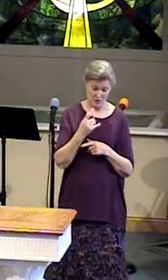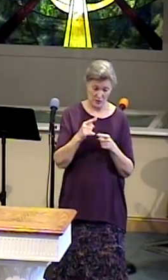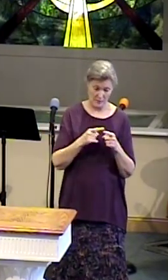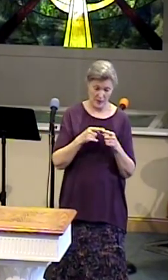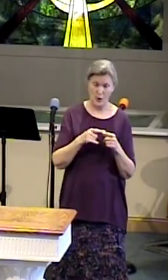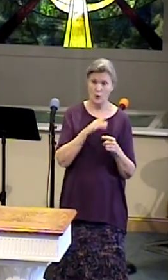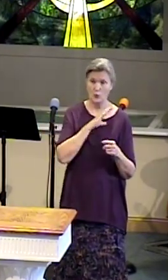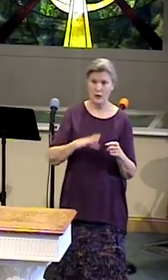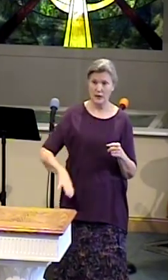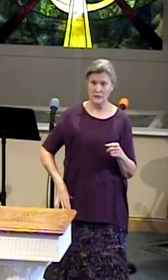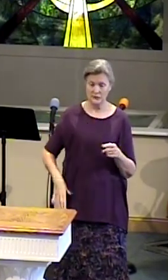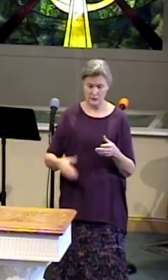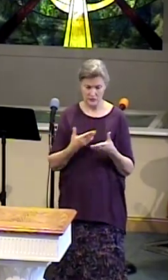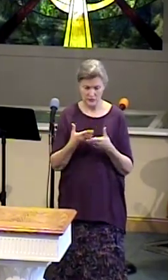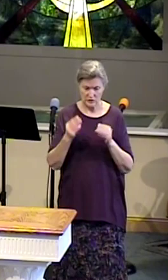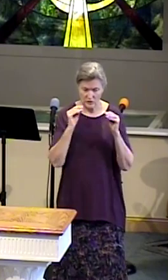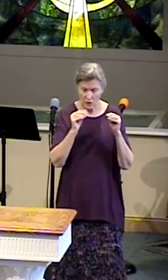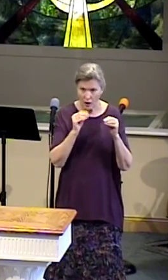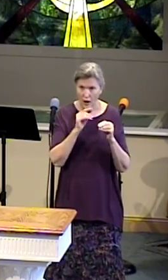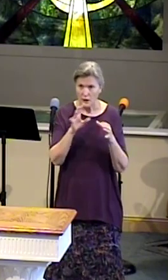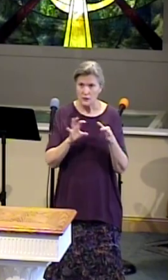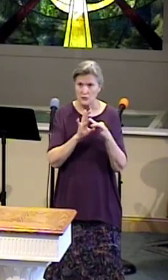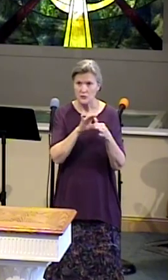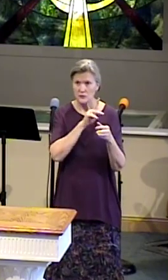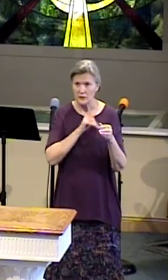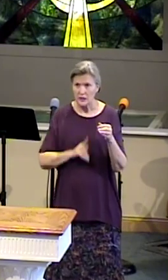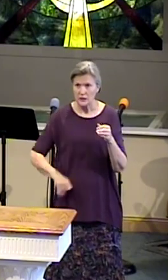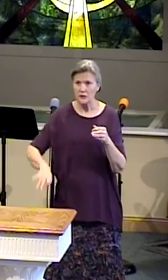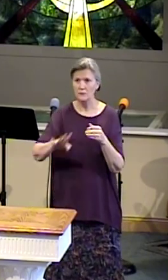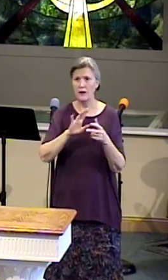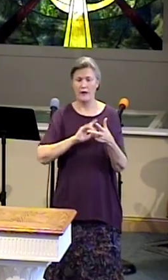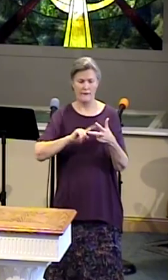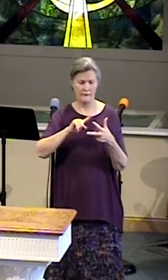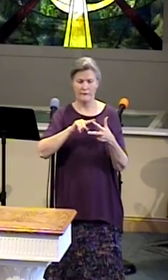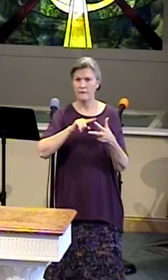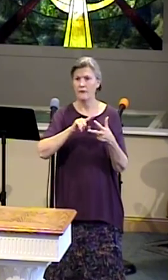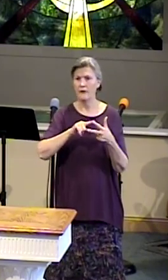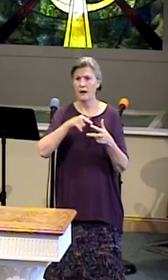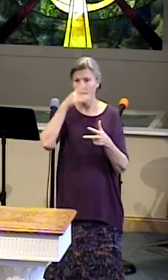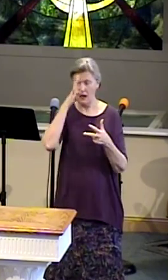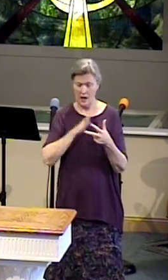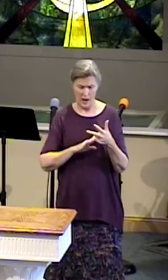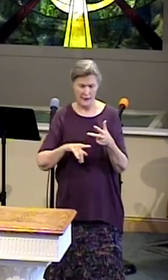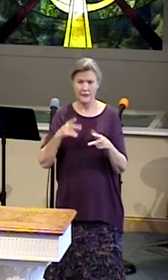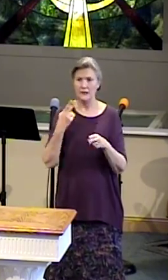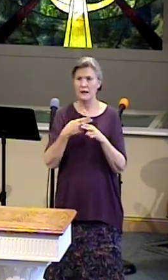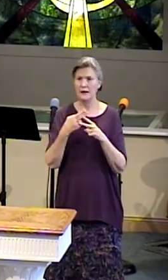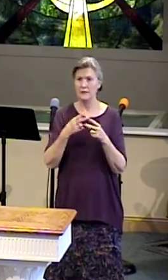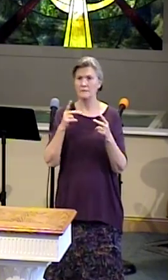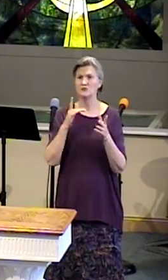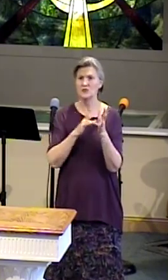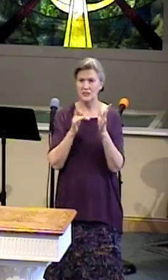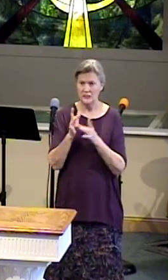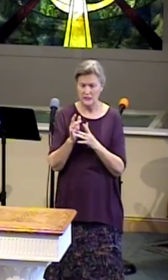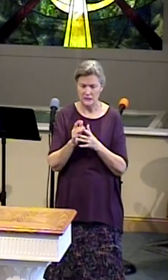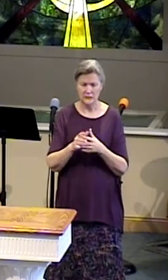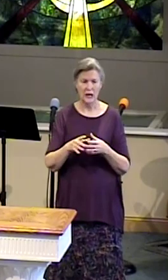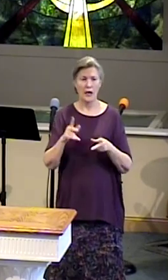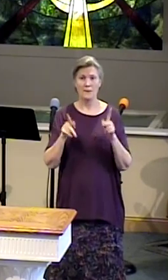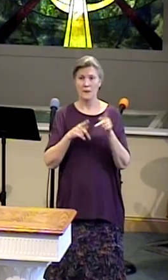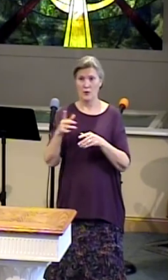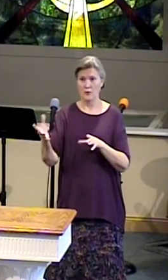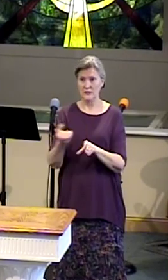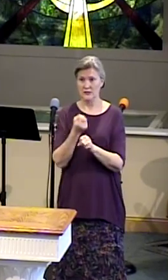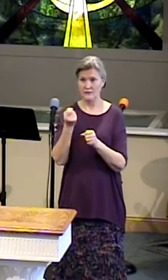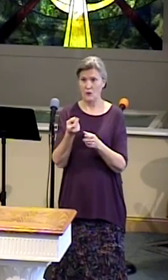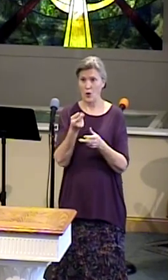were things taught concerning the kingdom of God. There was Jesus' name was involved. People got the Holy Ghost. They spoke with tongues and